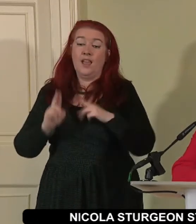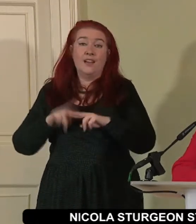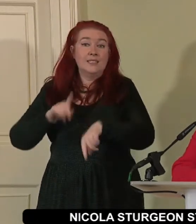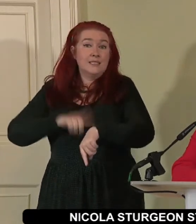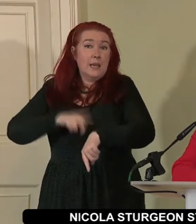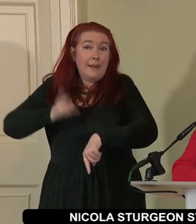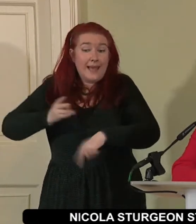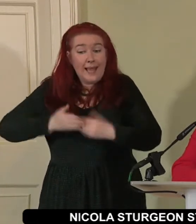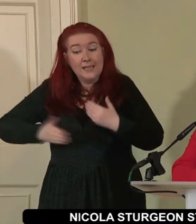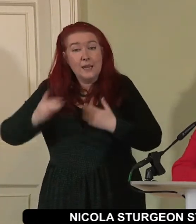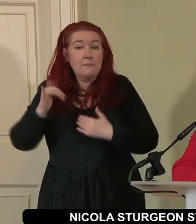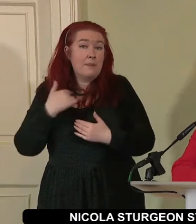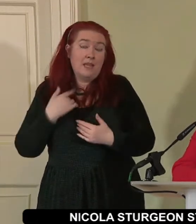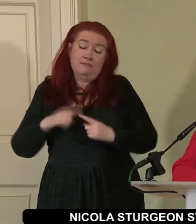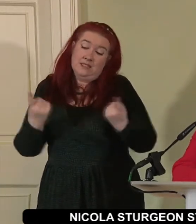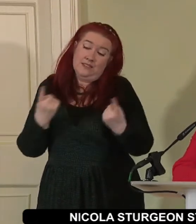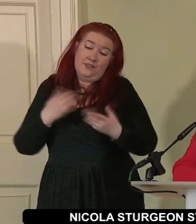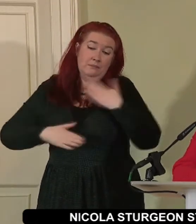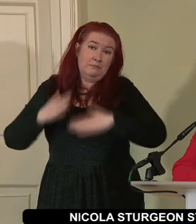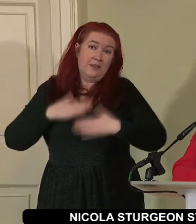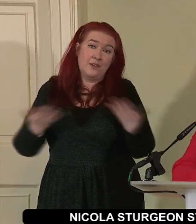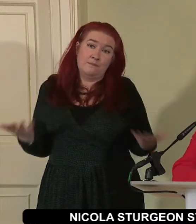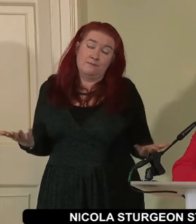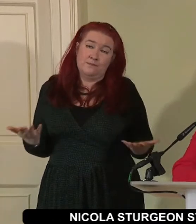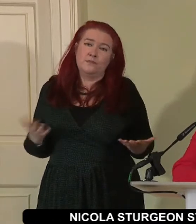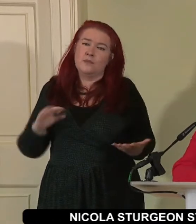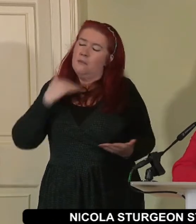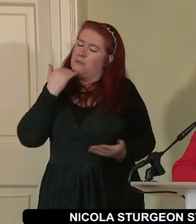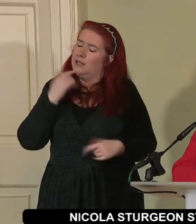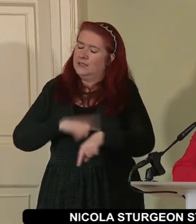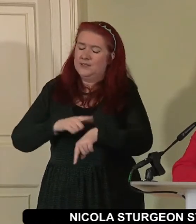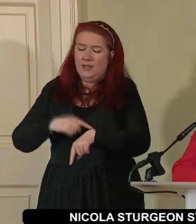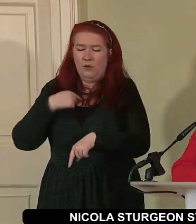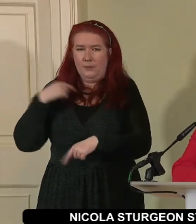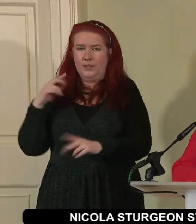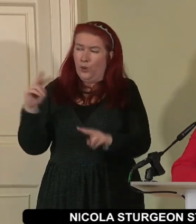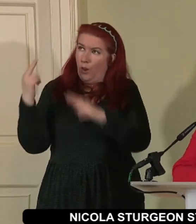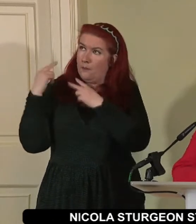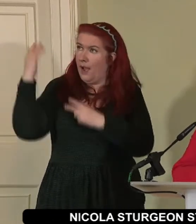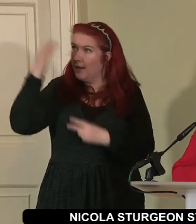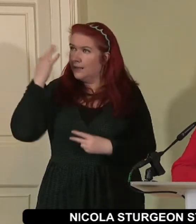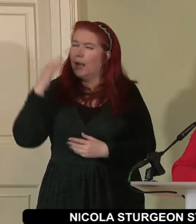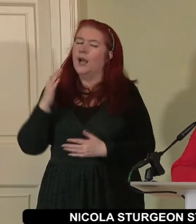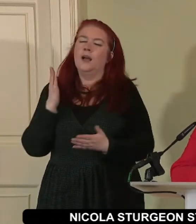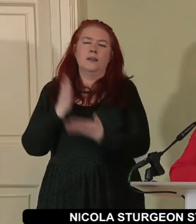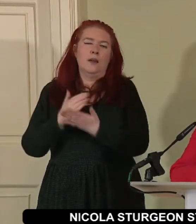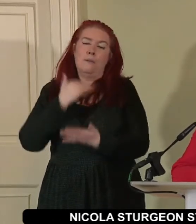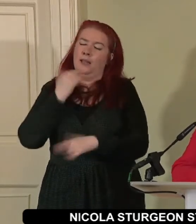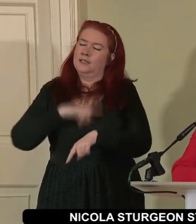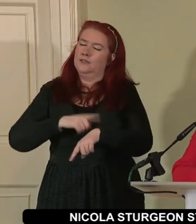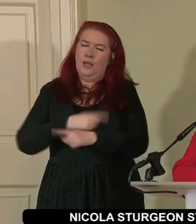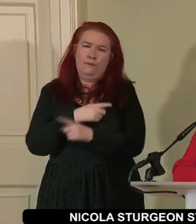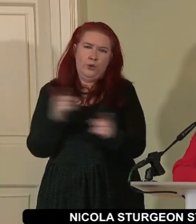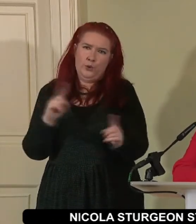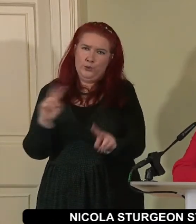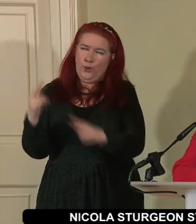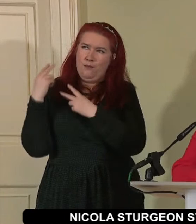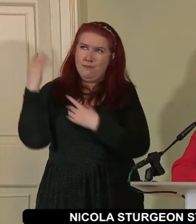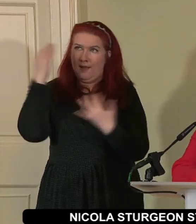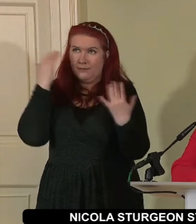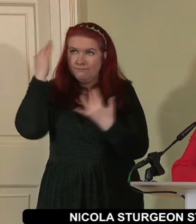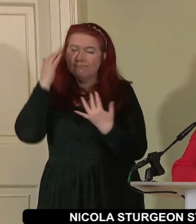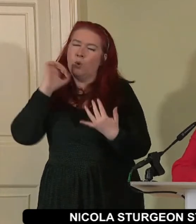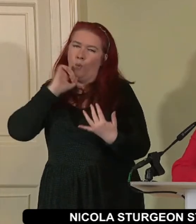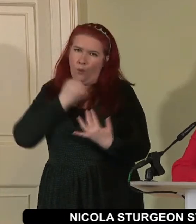do differently. And forgive me, there'll be plenty of time for me to do that. I'm sure there'll be plenty of time for you to do that, and I'm sure you